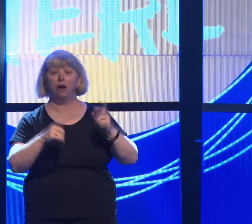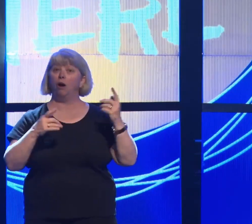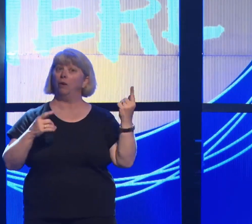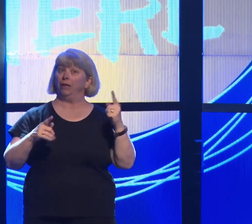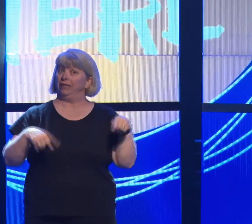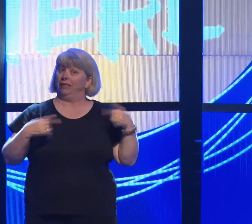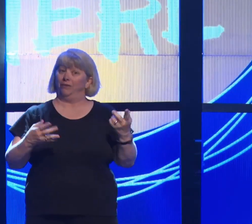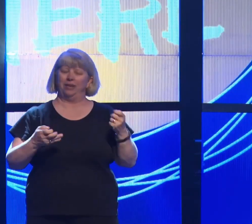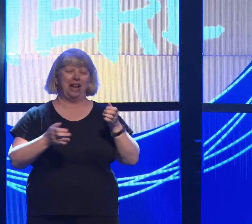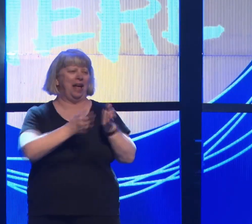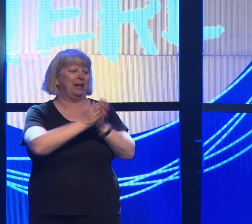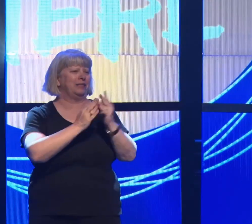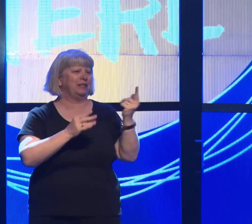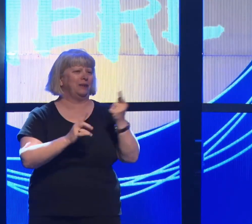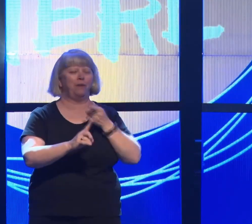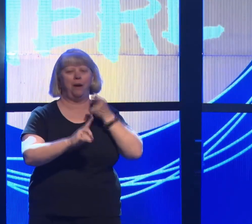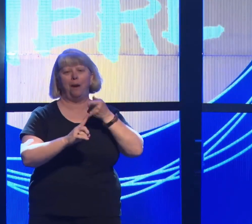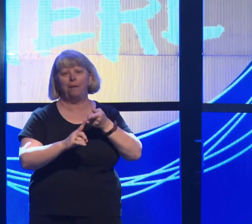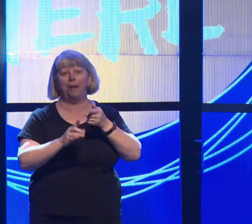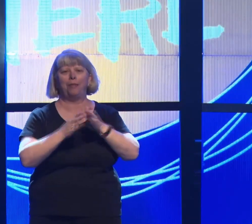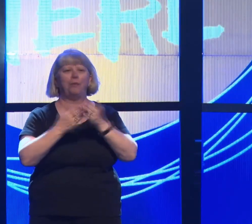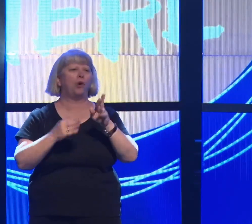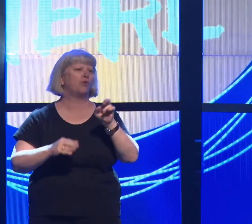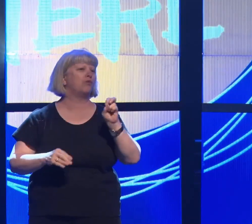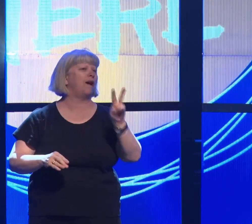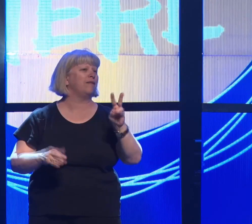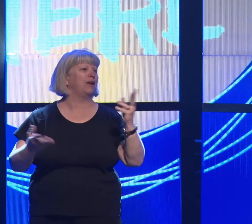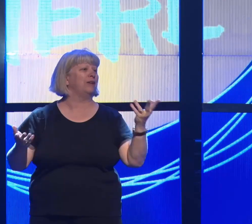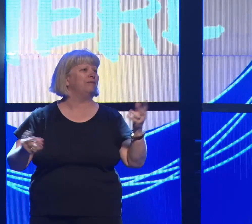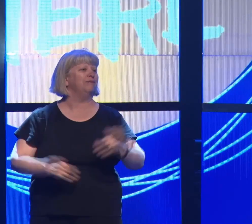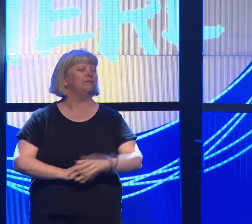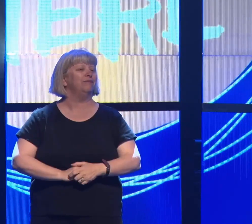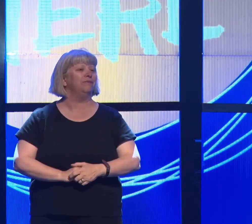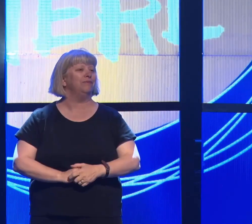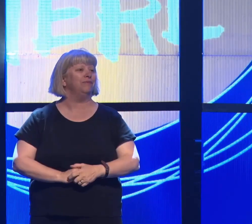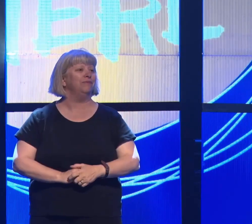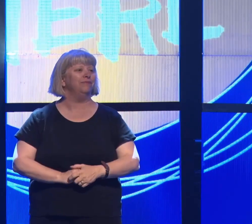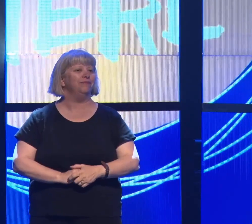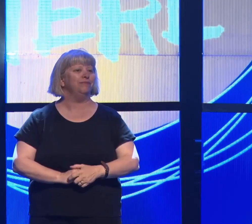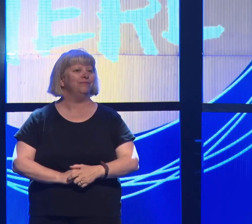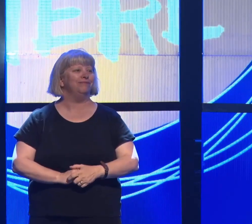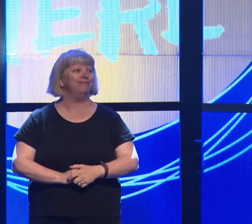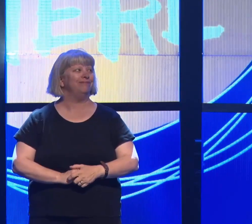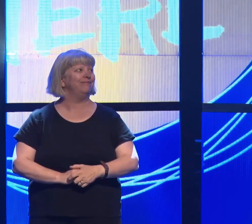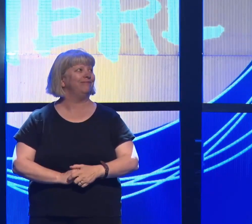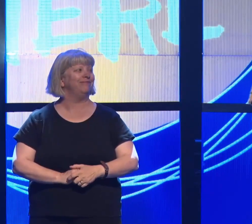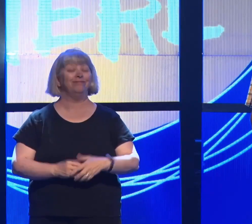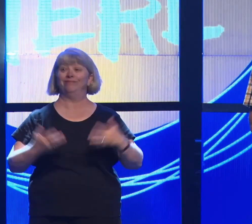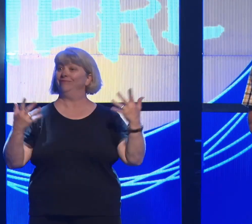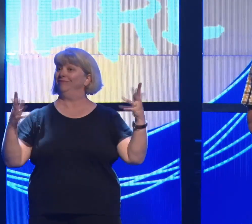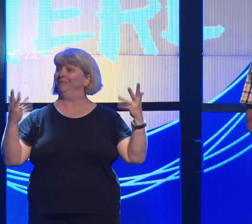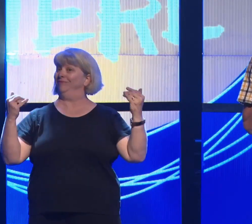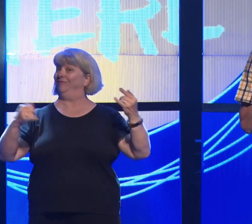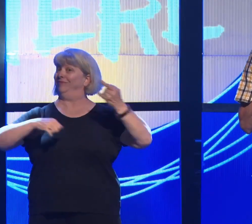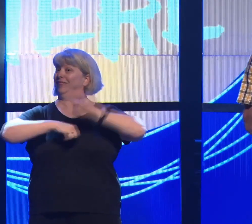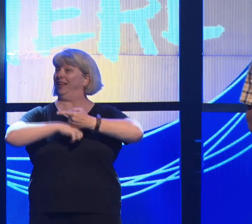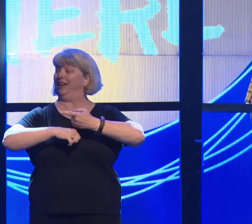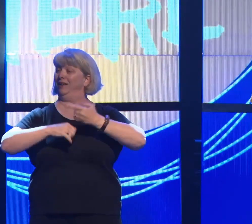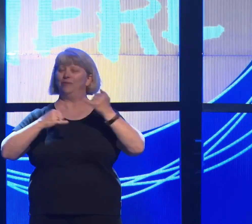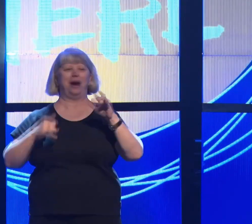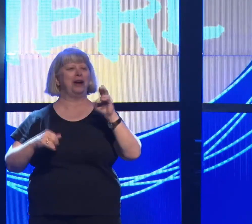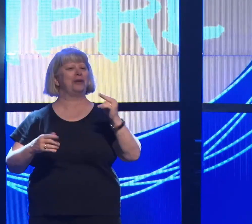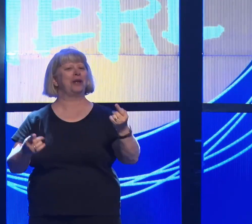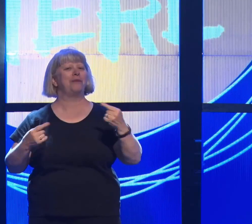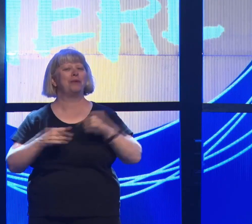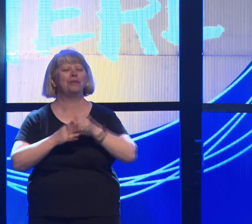wanted to ask someone about the book of the Revelation. So that's going to be that weekend. Well, that's all we have for you right now. Ryan's going to be up